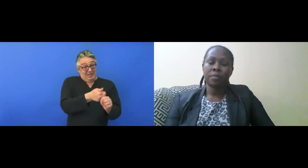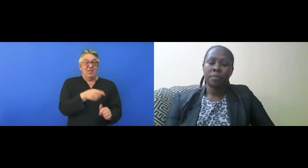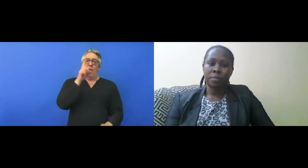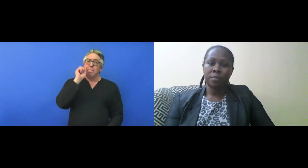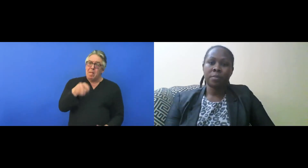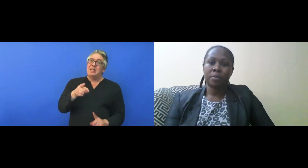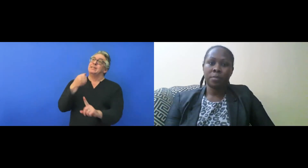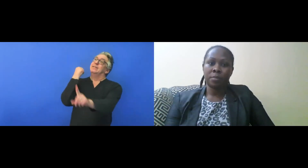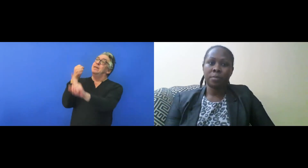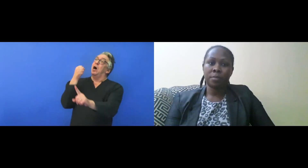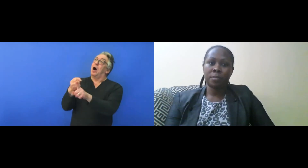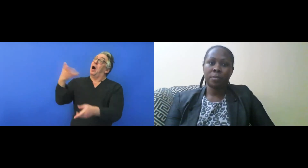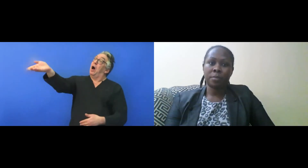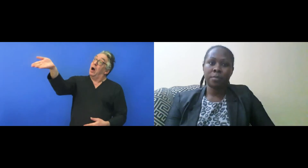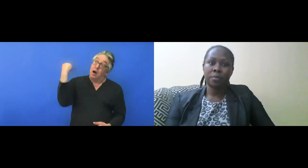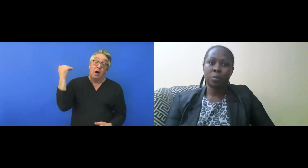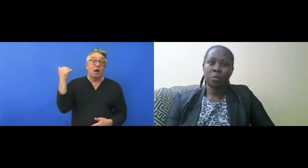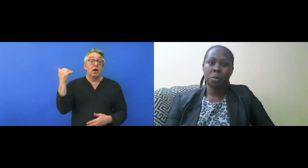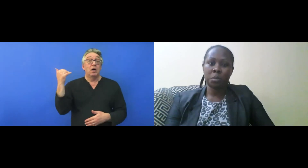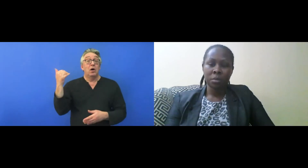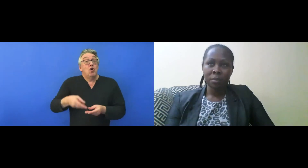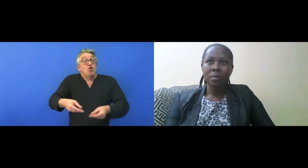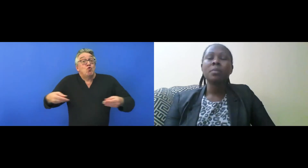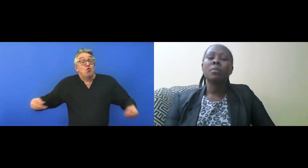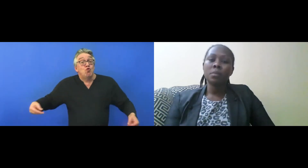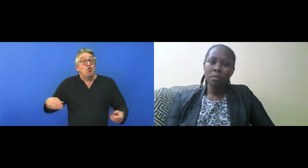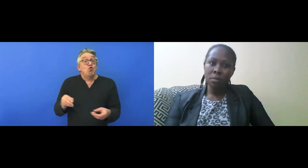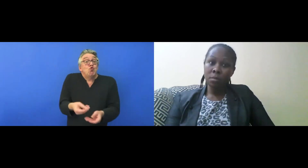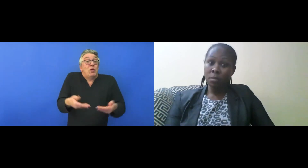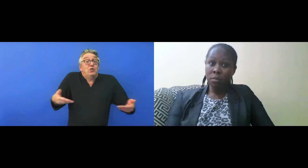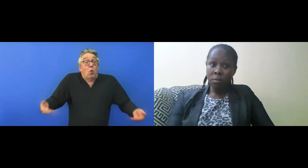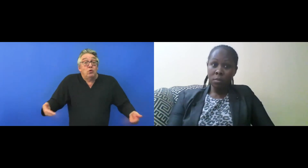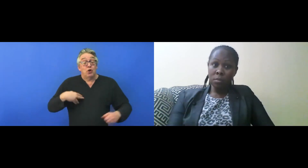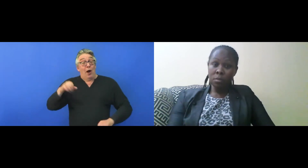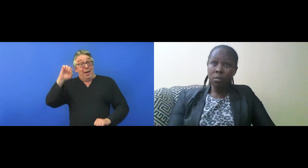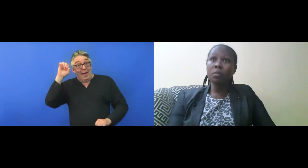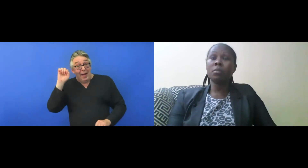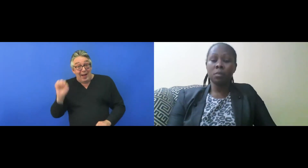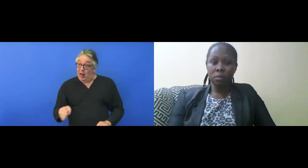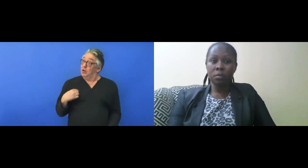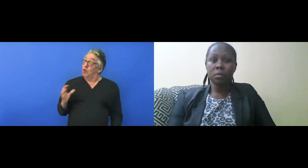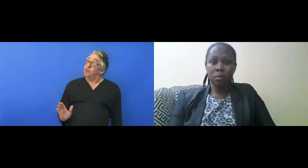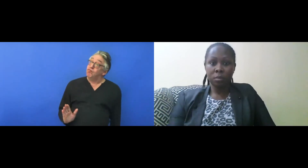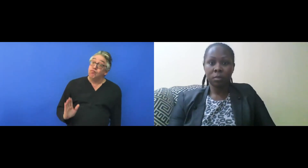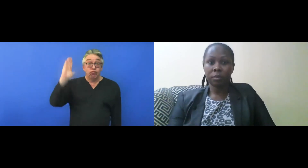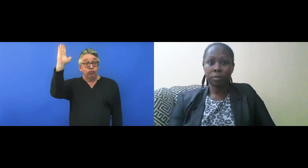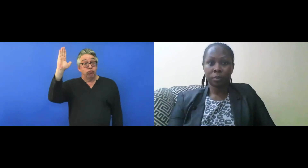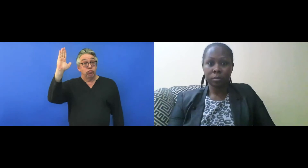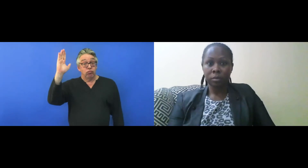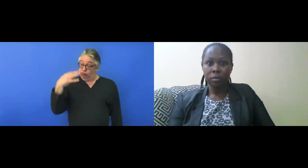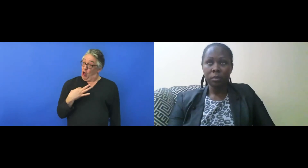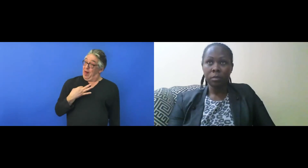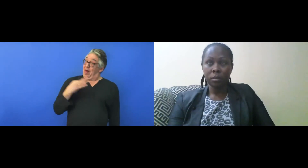be elected, so as to be voted in the polling stations and to be elected as officials.